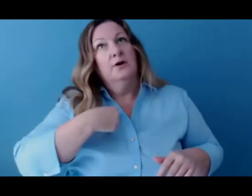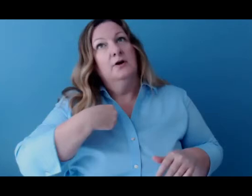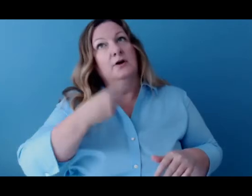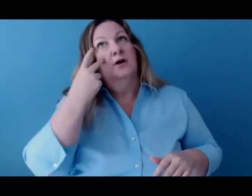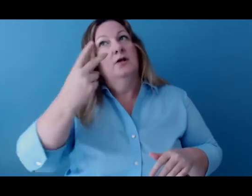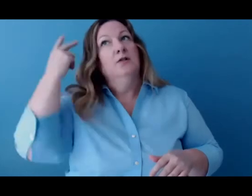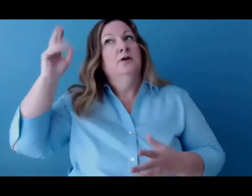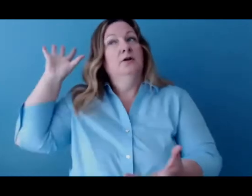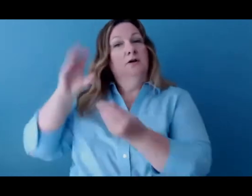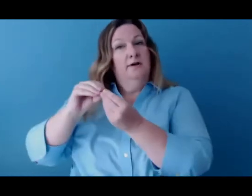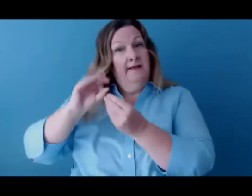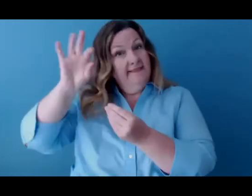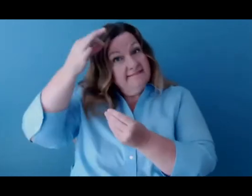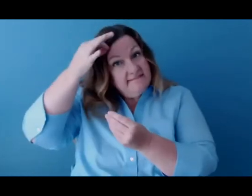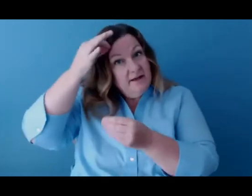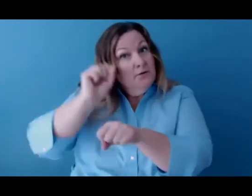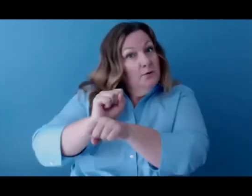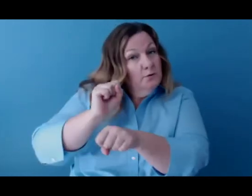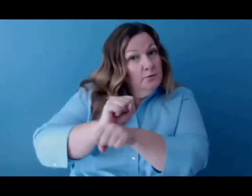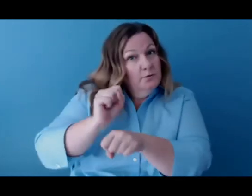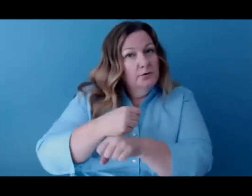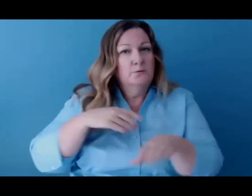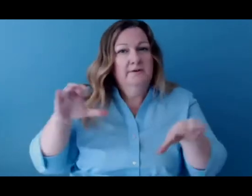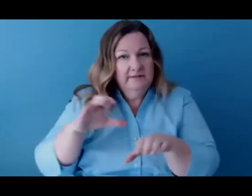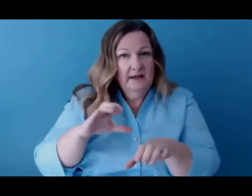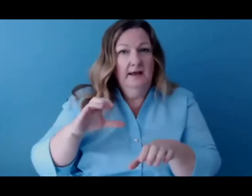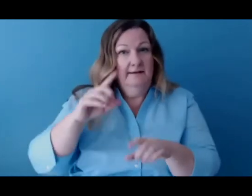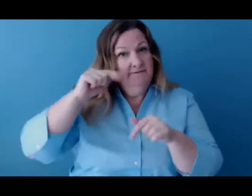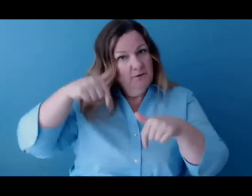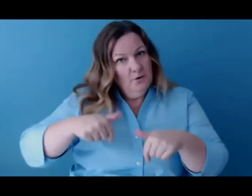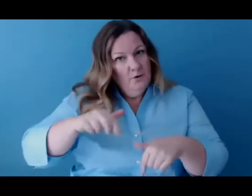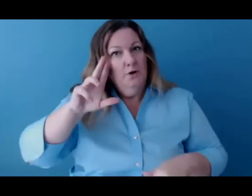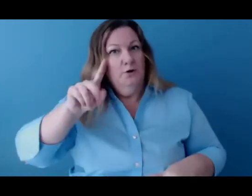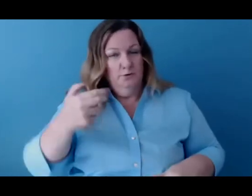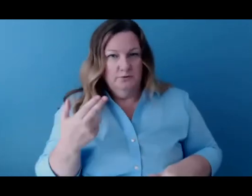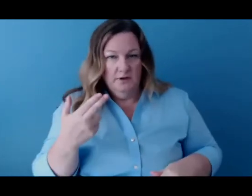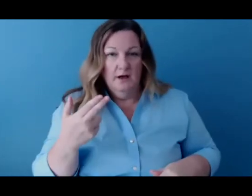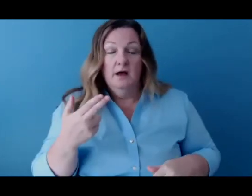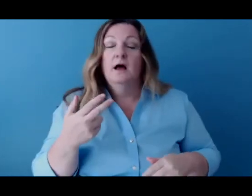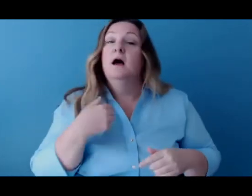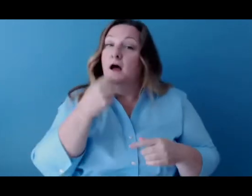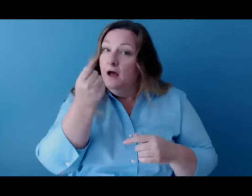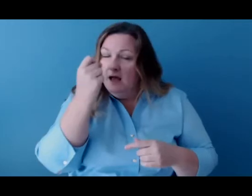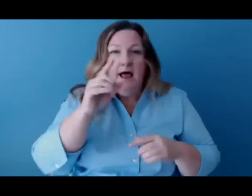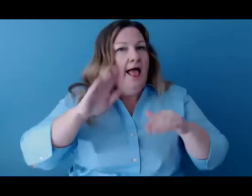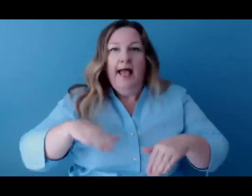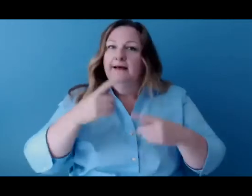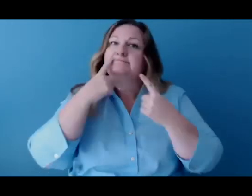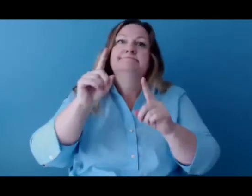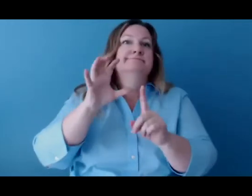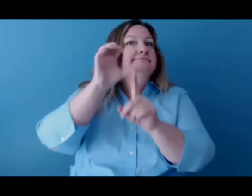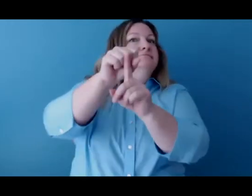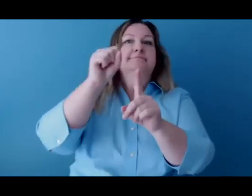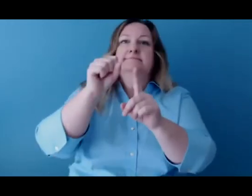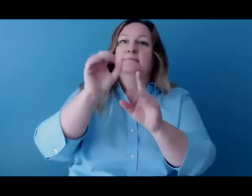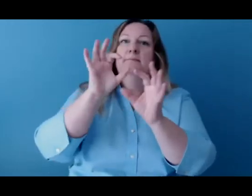level, and especially in our Utah delegation, and while we're nowhere near where we need to be, always with always chance to